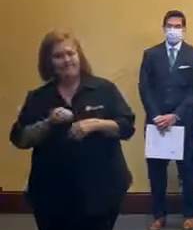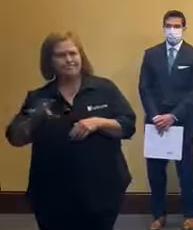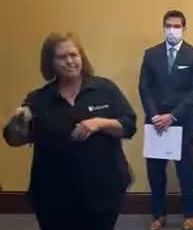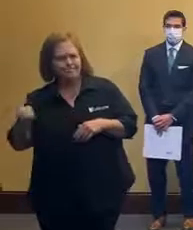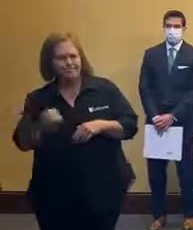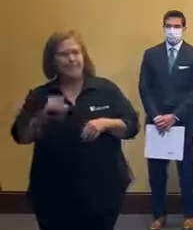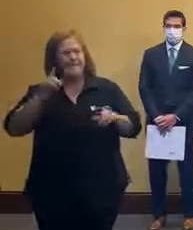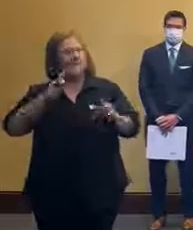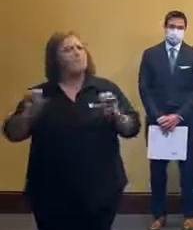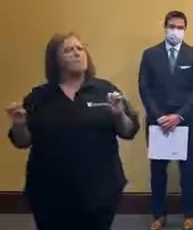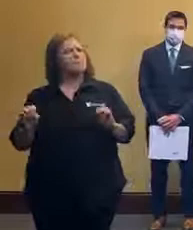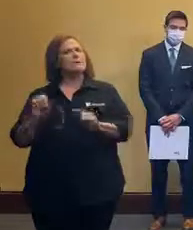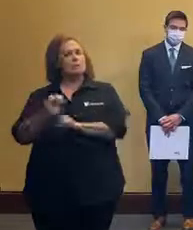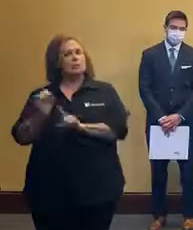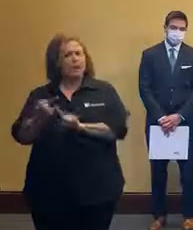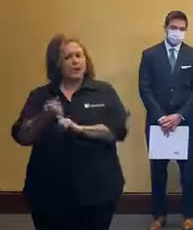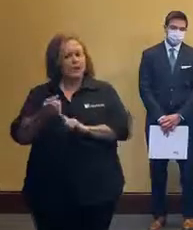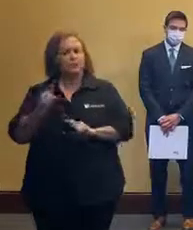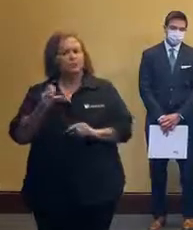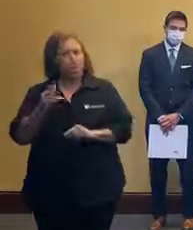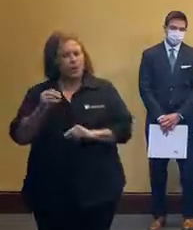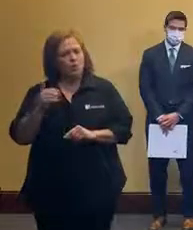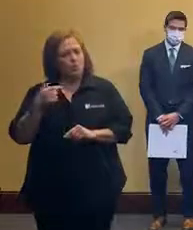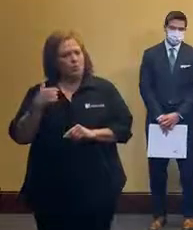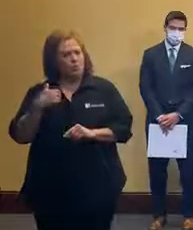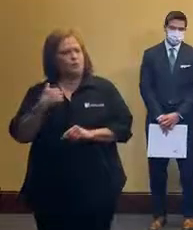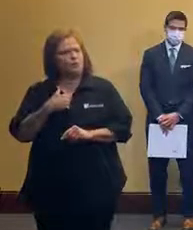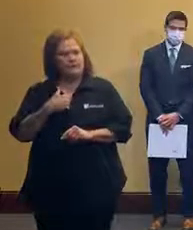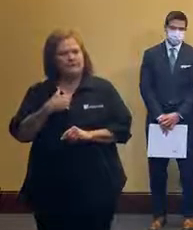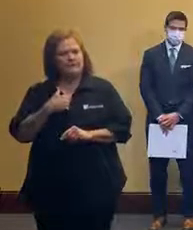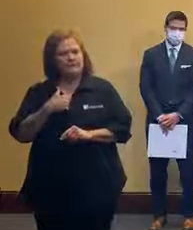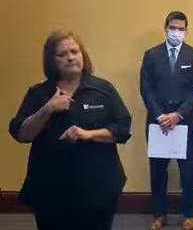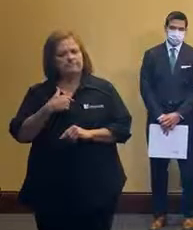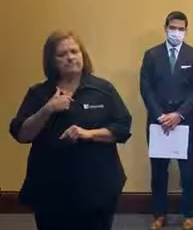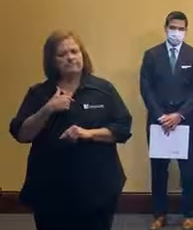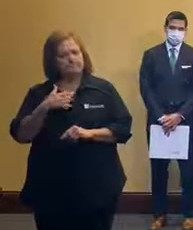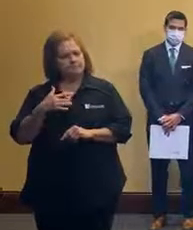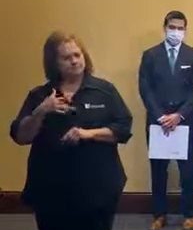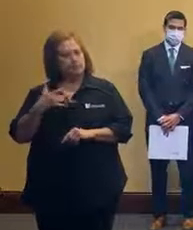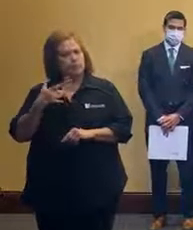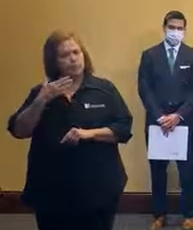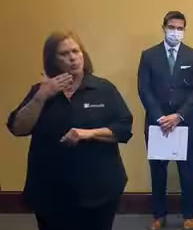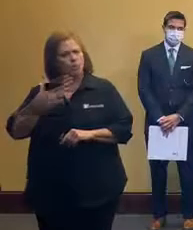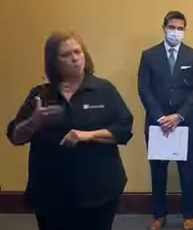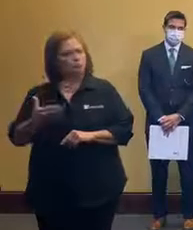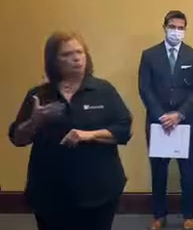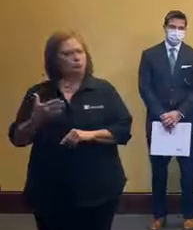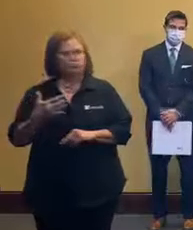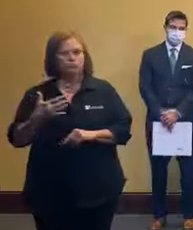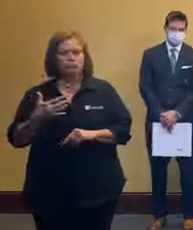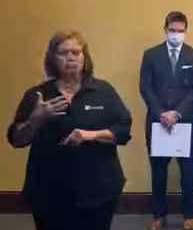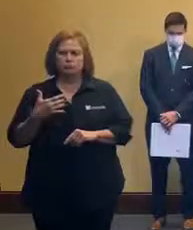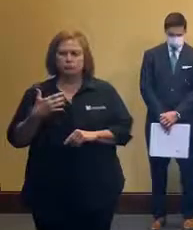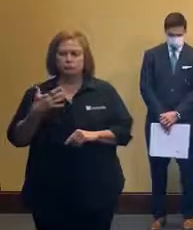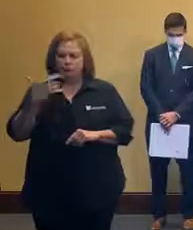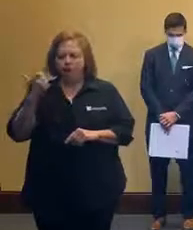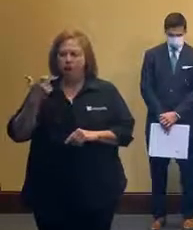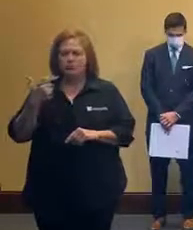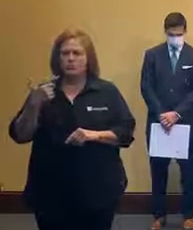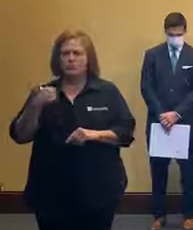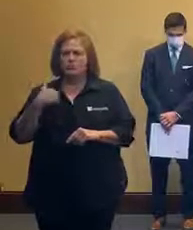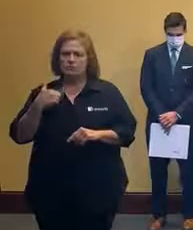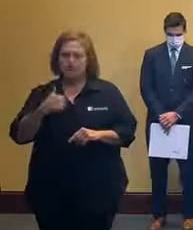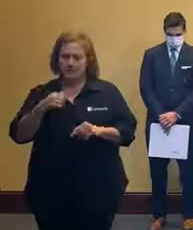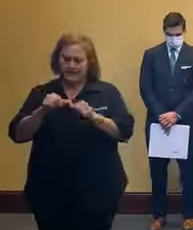financially strong. So we're optimistic in terms of where we are, but even as we focus and fight